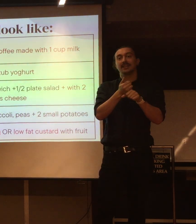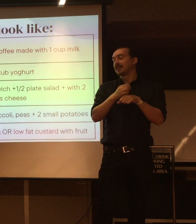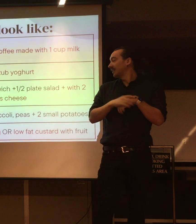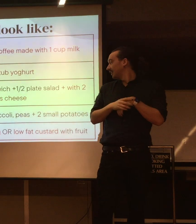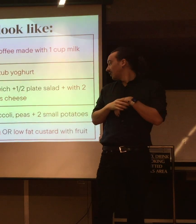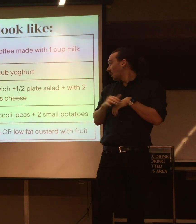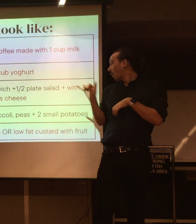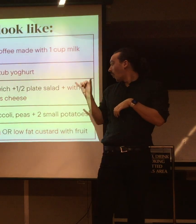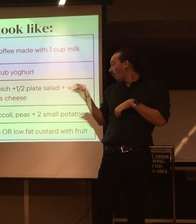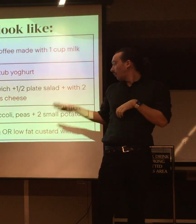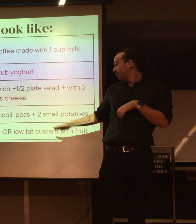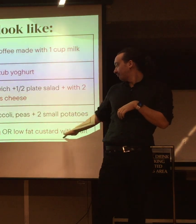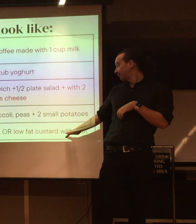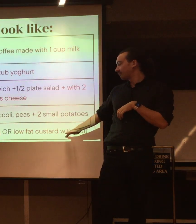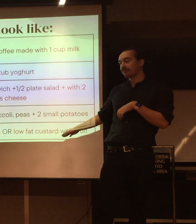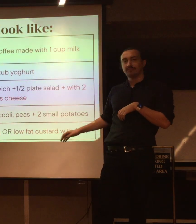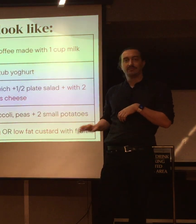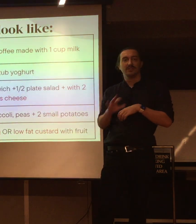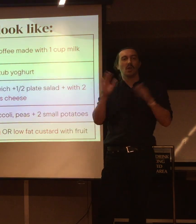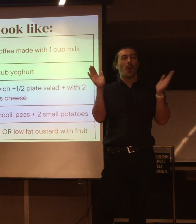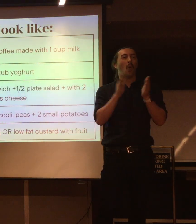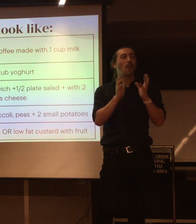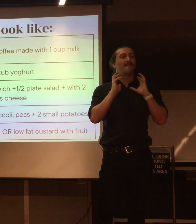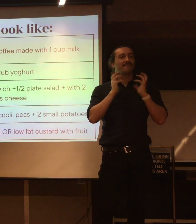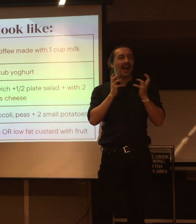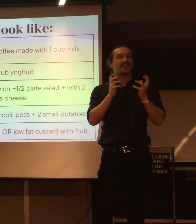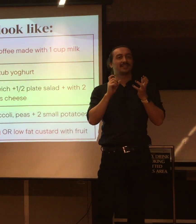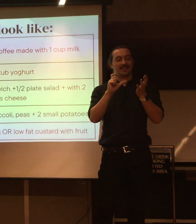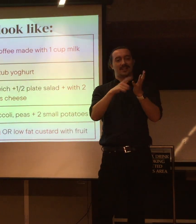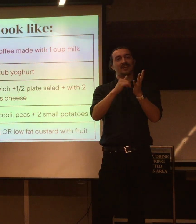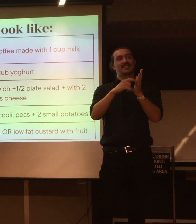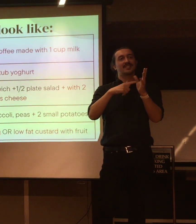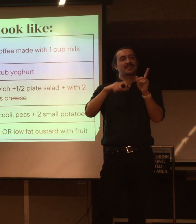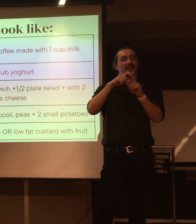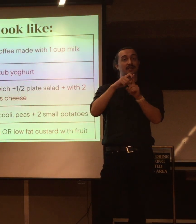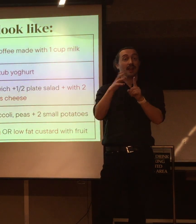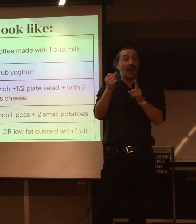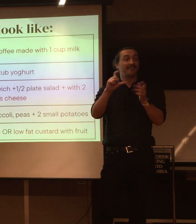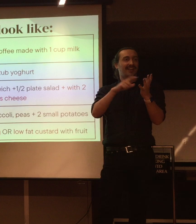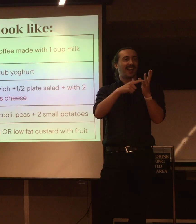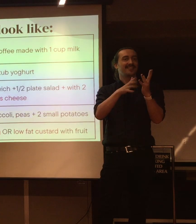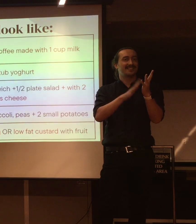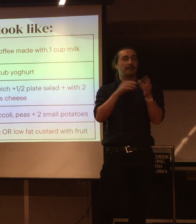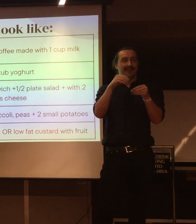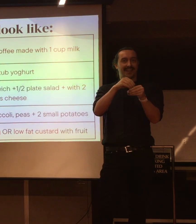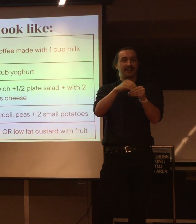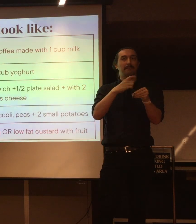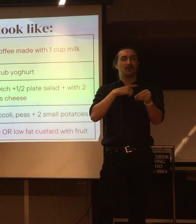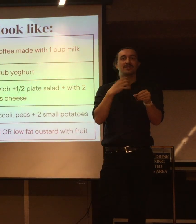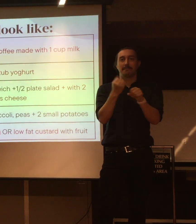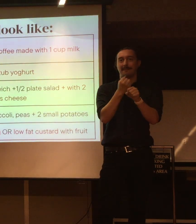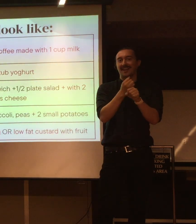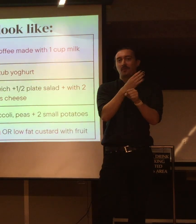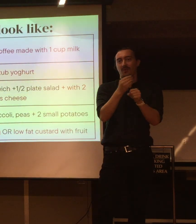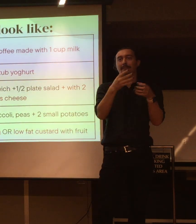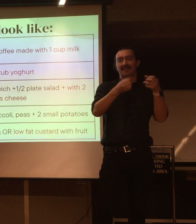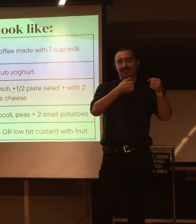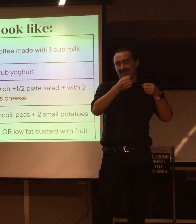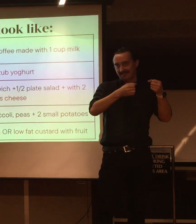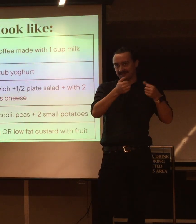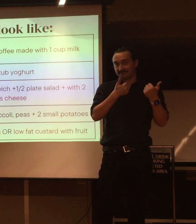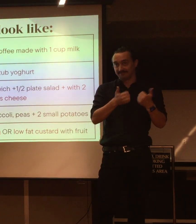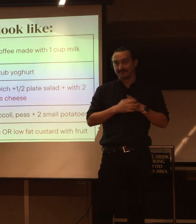or a low-fat custard. That's got calcium in there too, because it's made with milk.